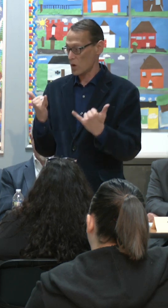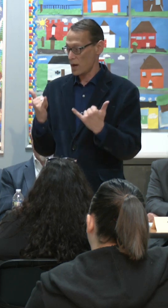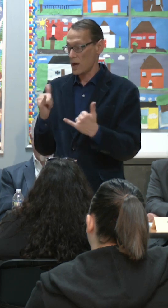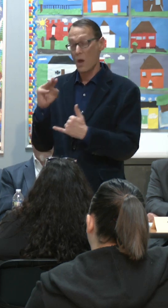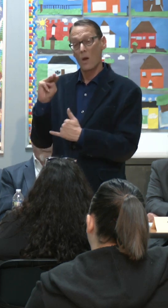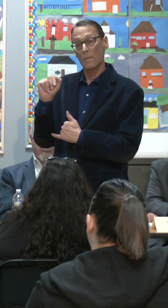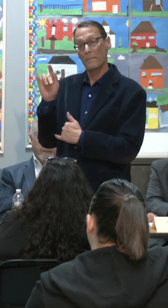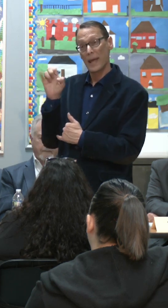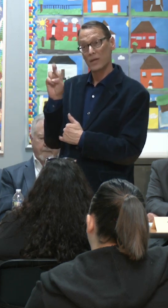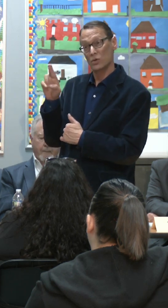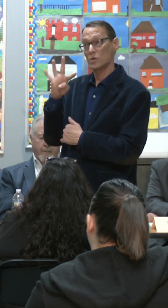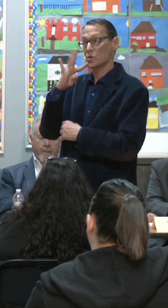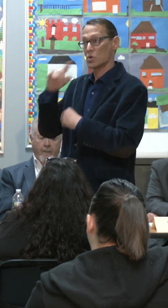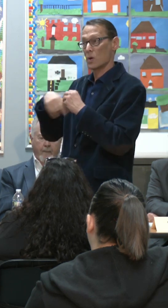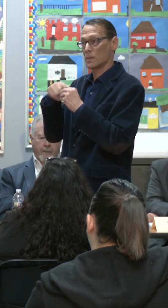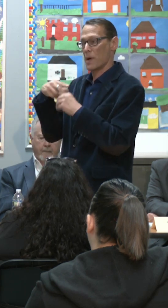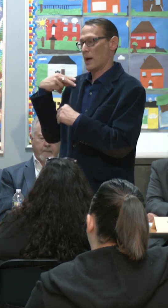righty.